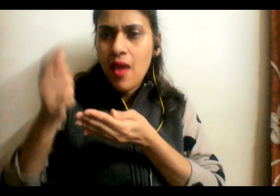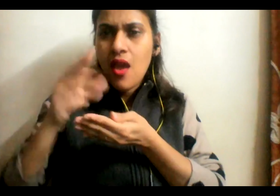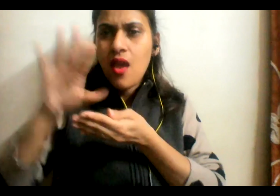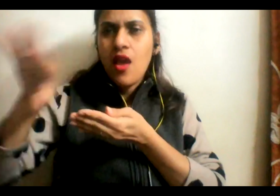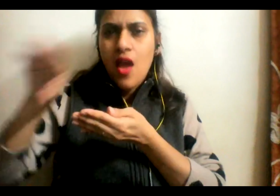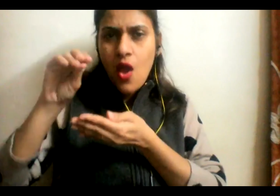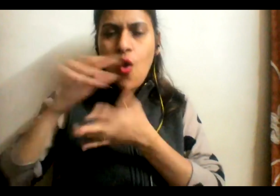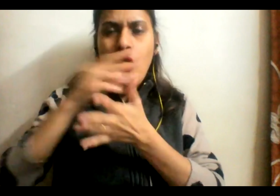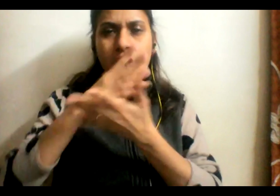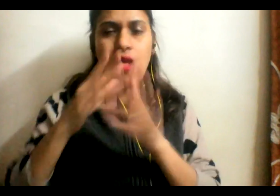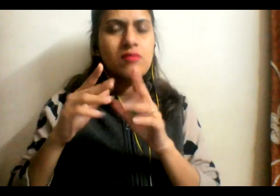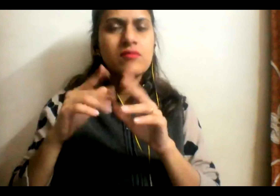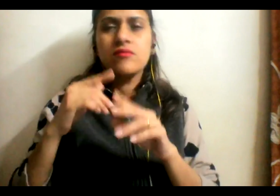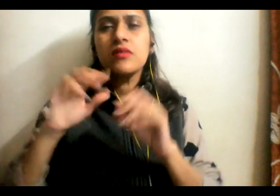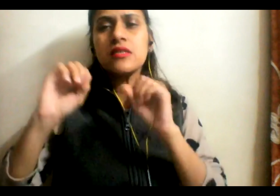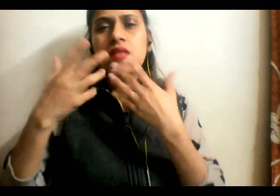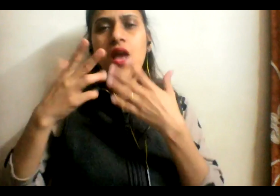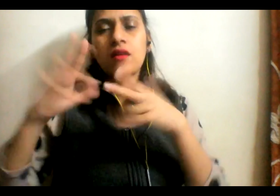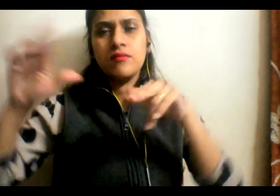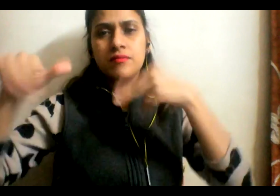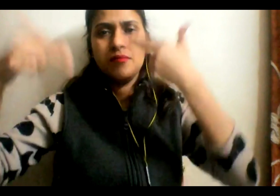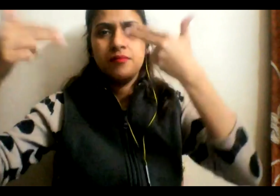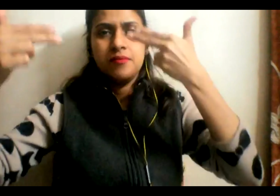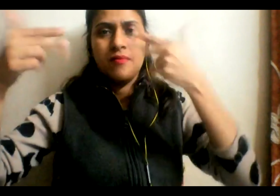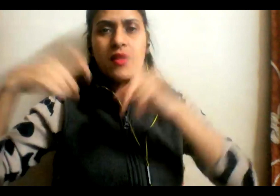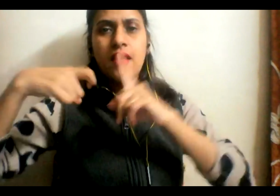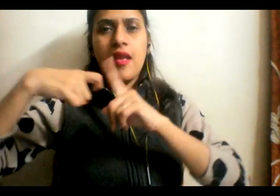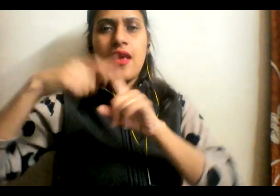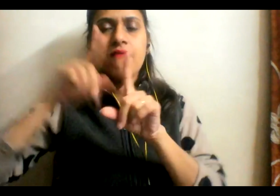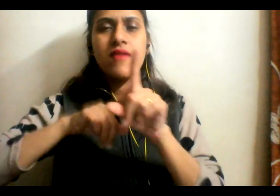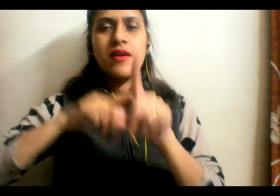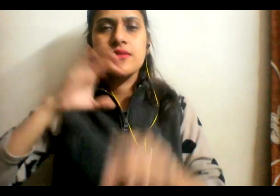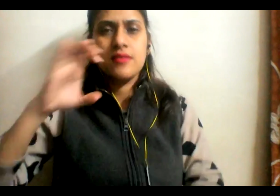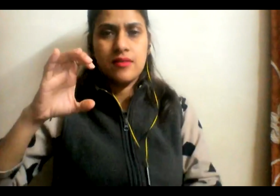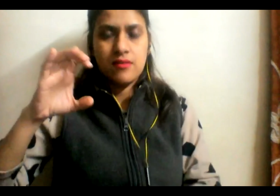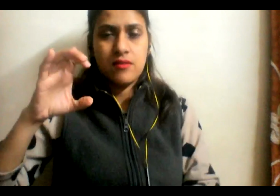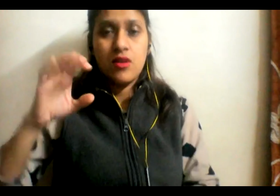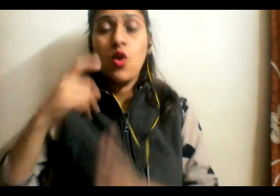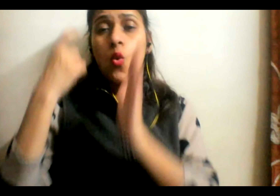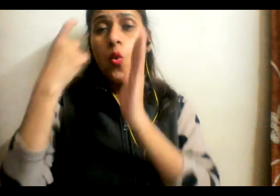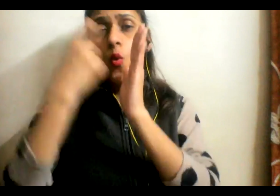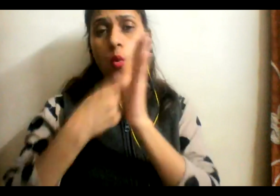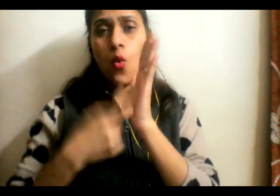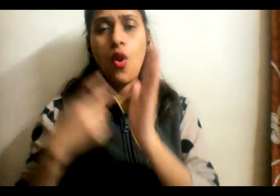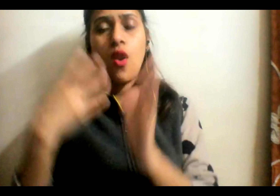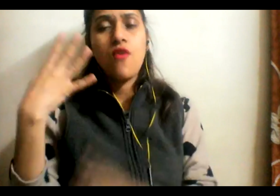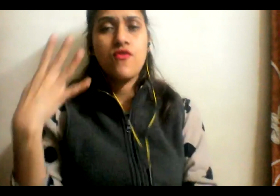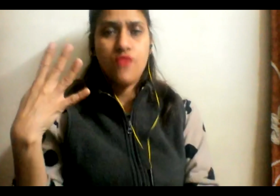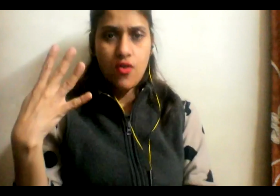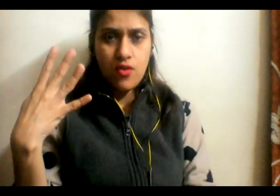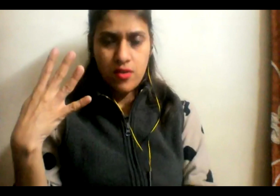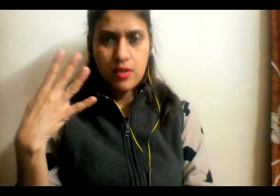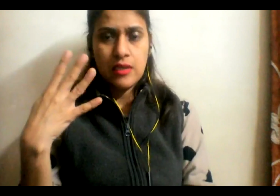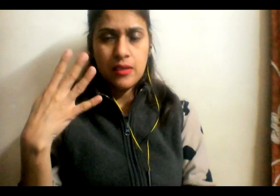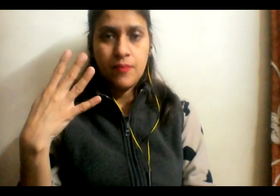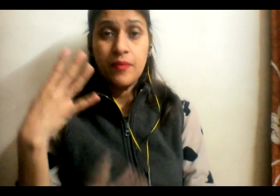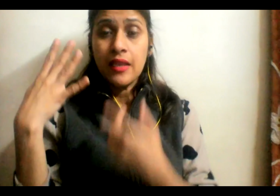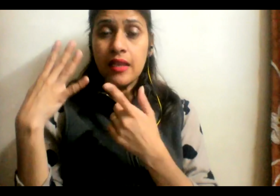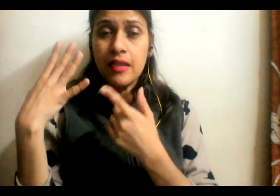a video KYC. That the 5-fold instruction is given, and the last